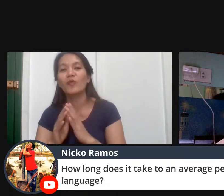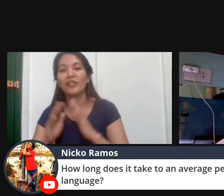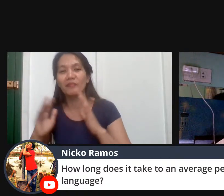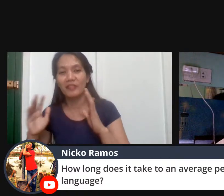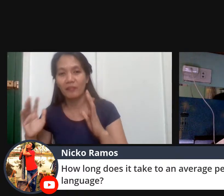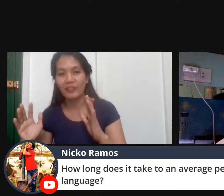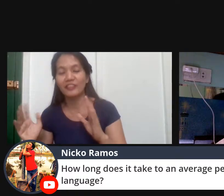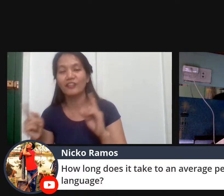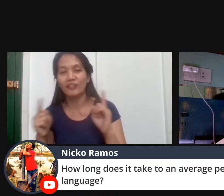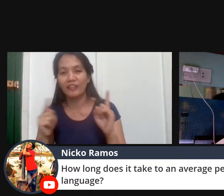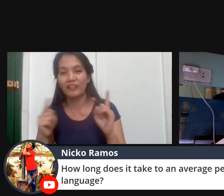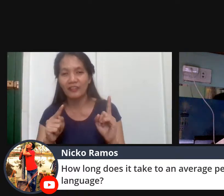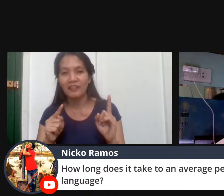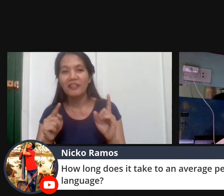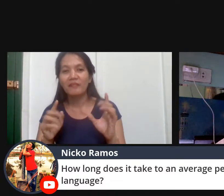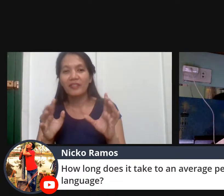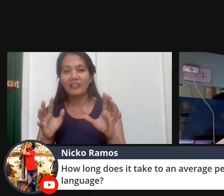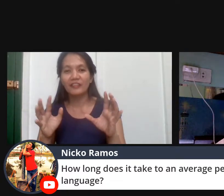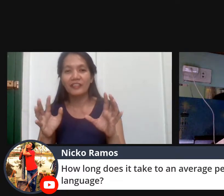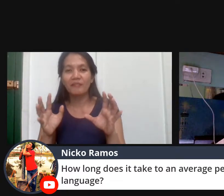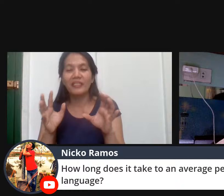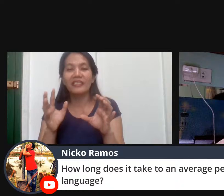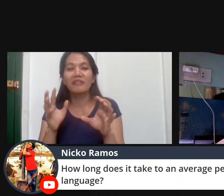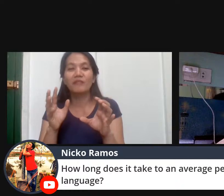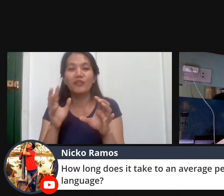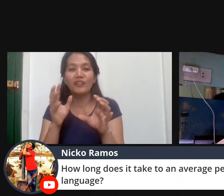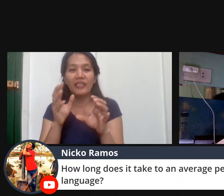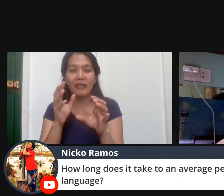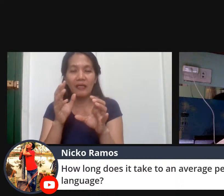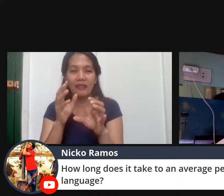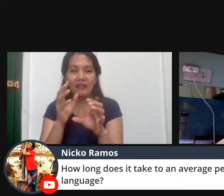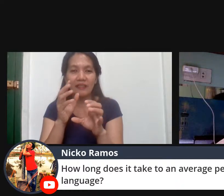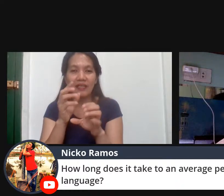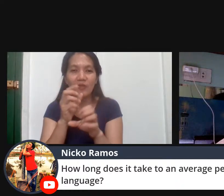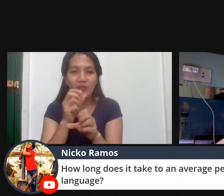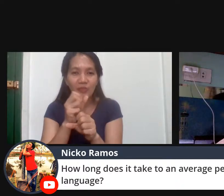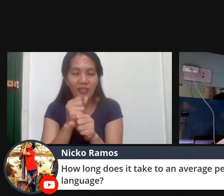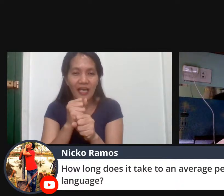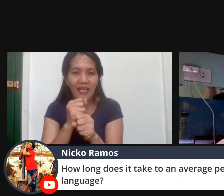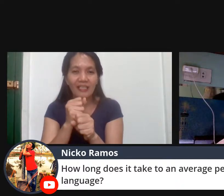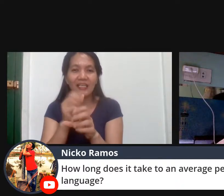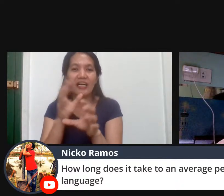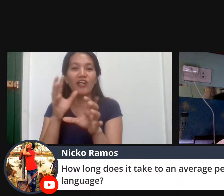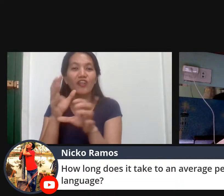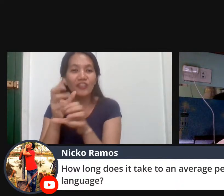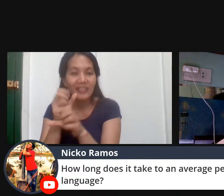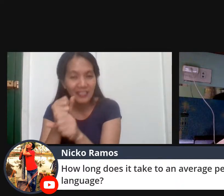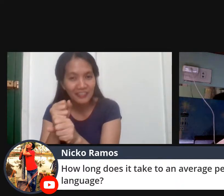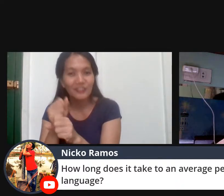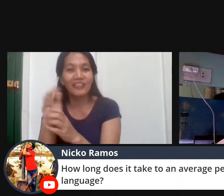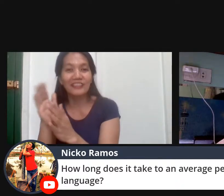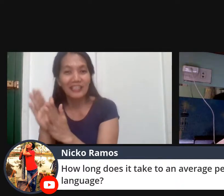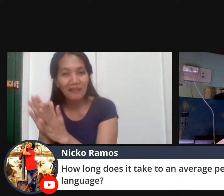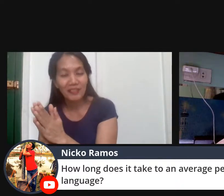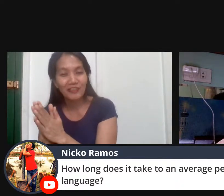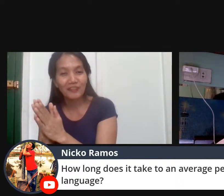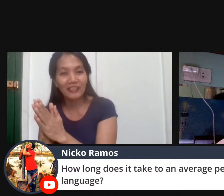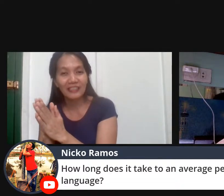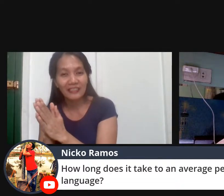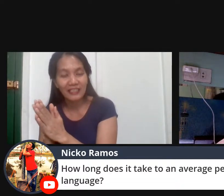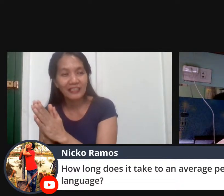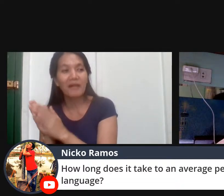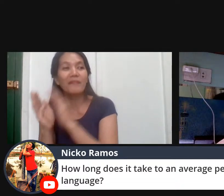spoken by a person to the deaf person. Meaning to say, bigyan mo ng kahulugan. Ang konteksto ng sinabi